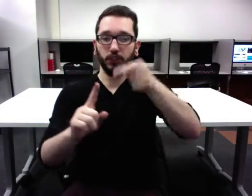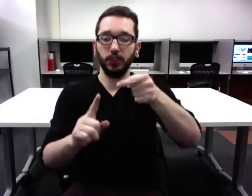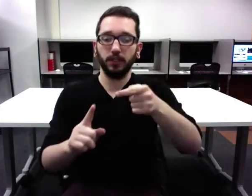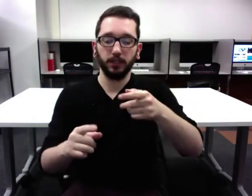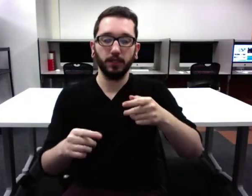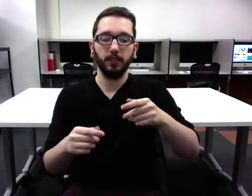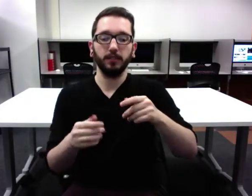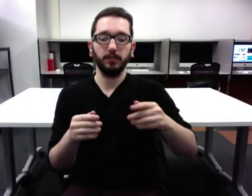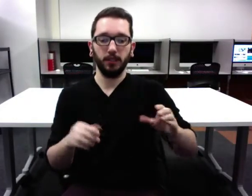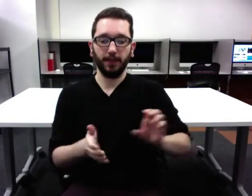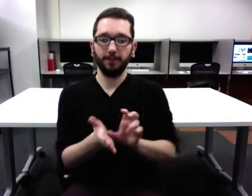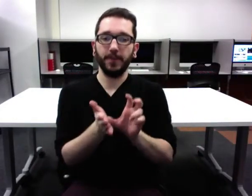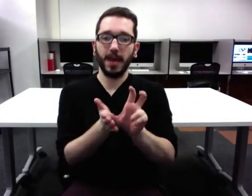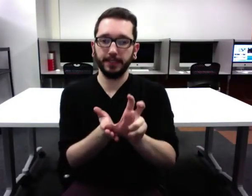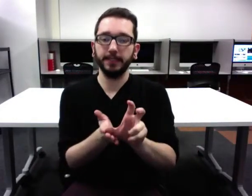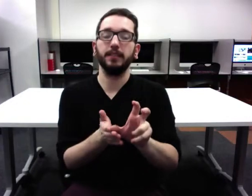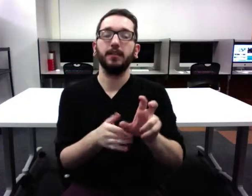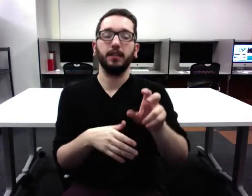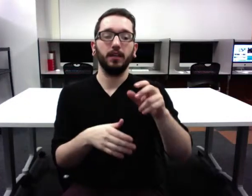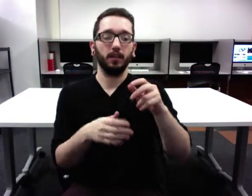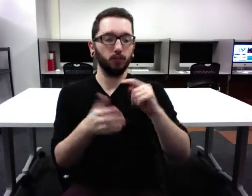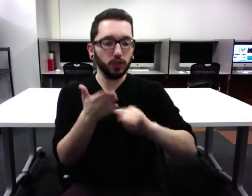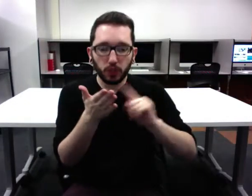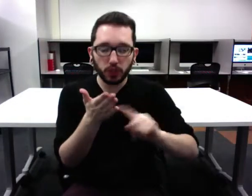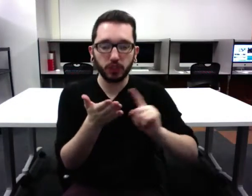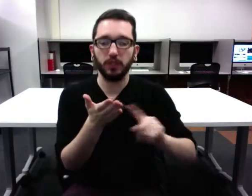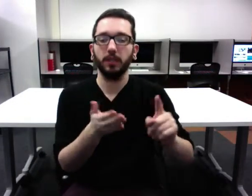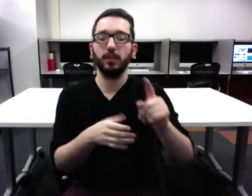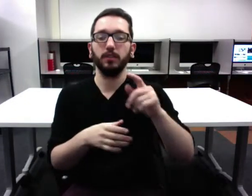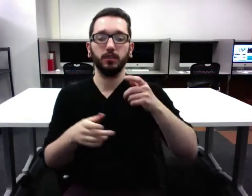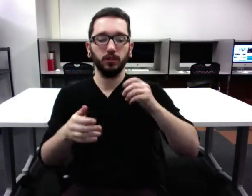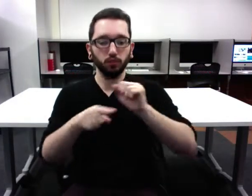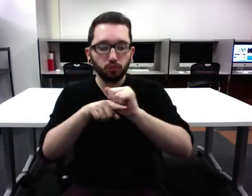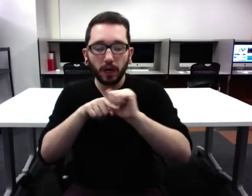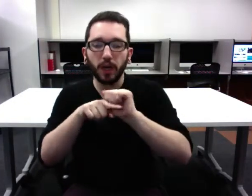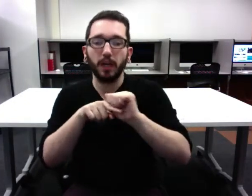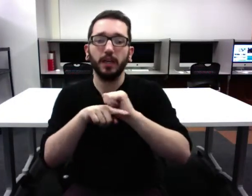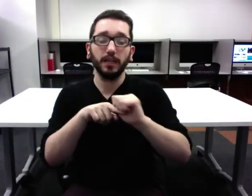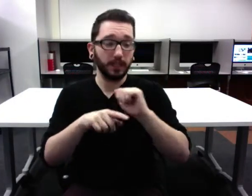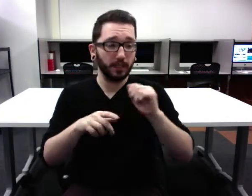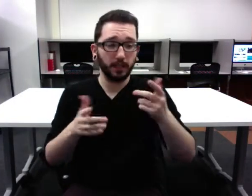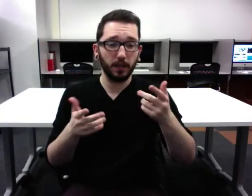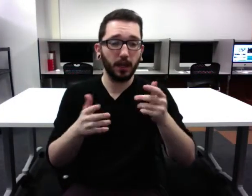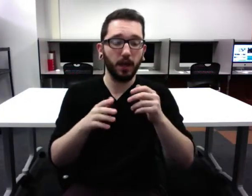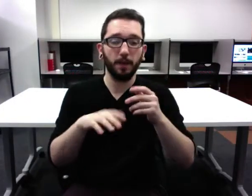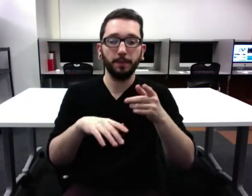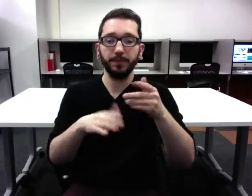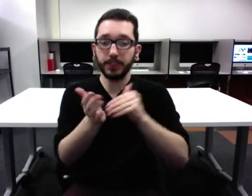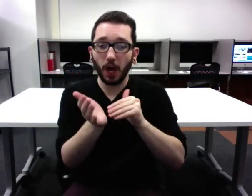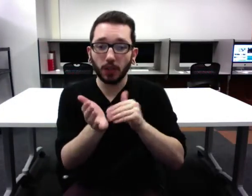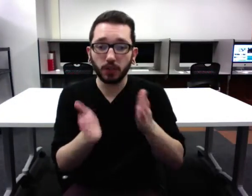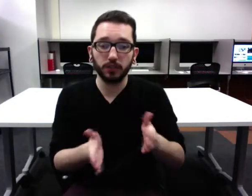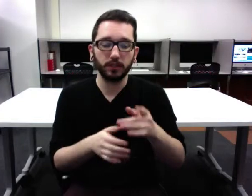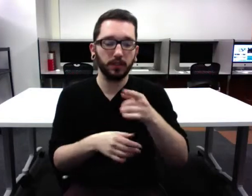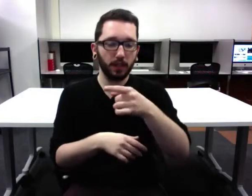and alternative practices, to train CAM practitioners, the practitioners in these areas, to be able to